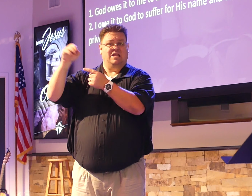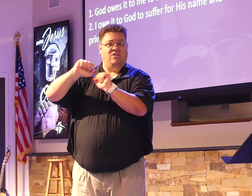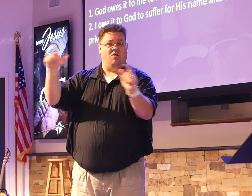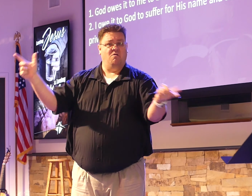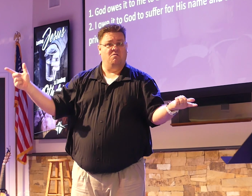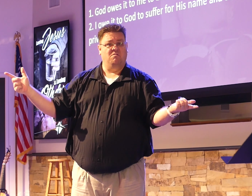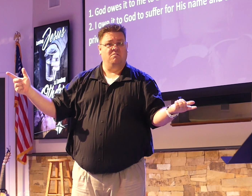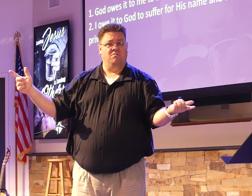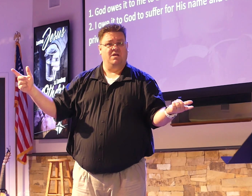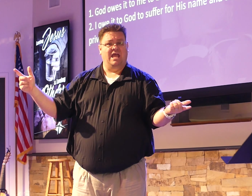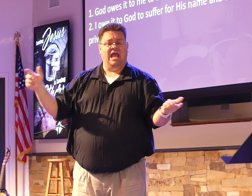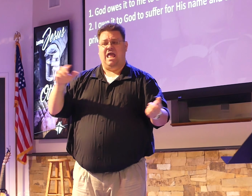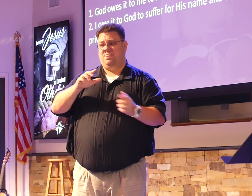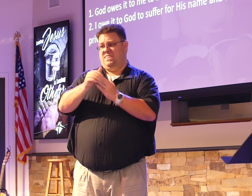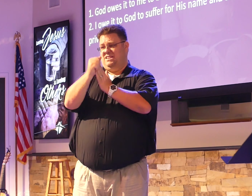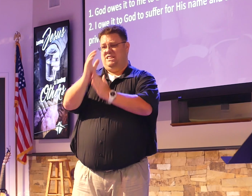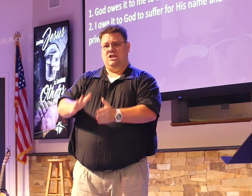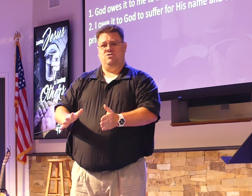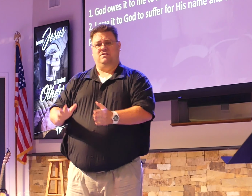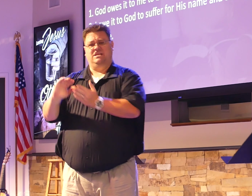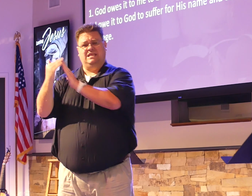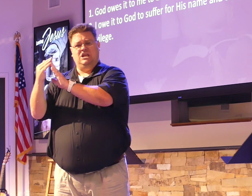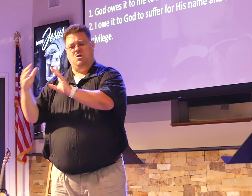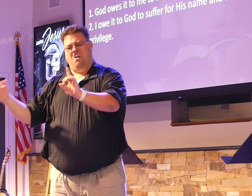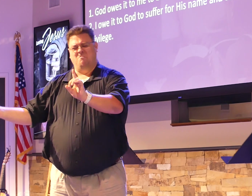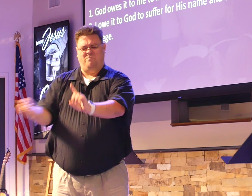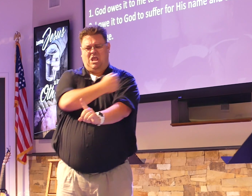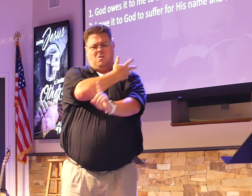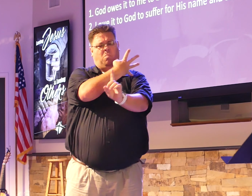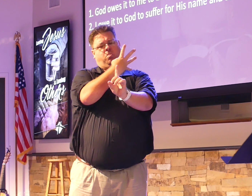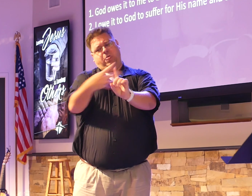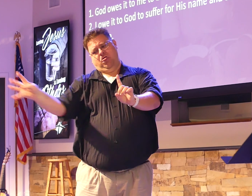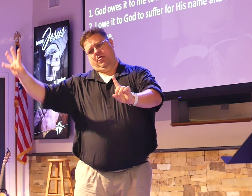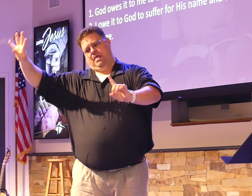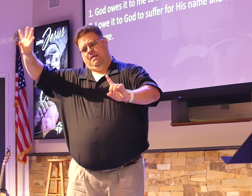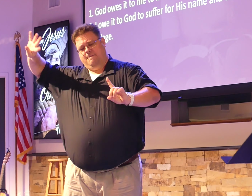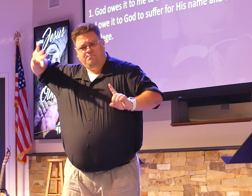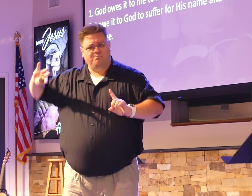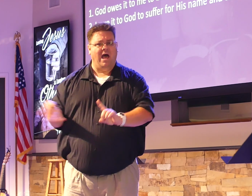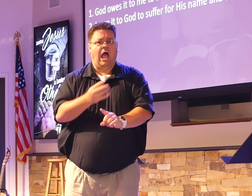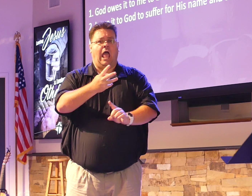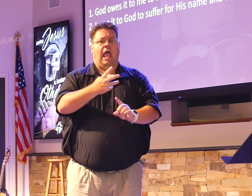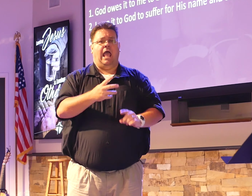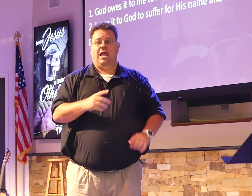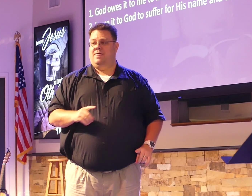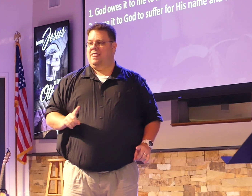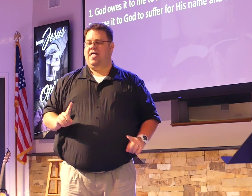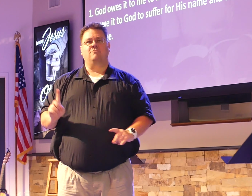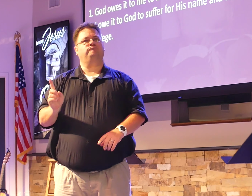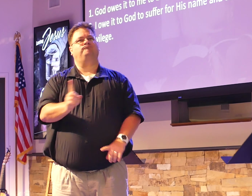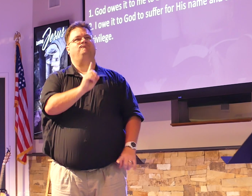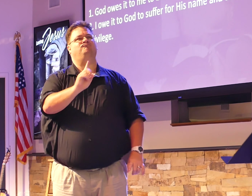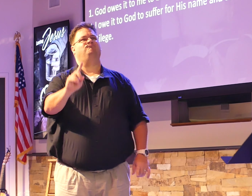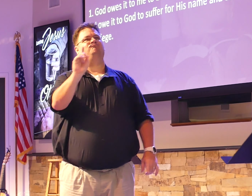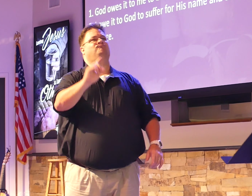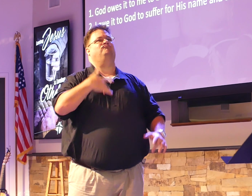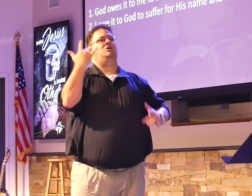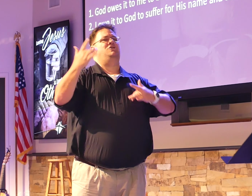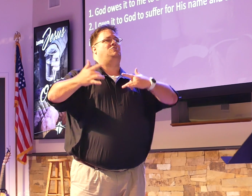them, and whipped them, and beat them, and flogged them. And the Bible says they went away rejoicing that they were counted